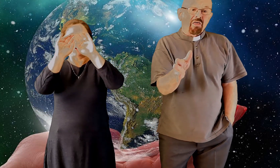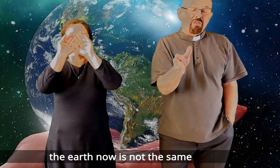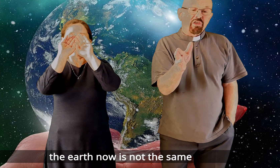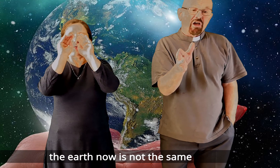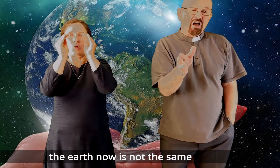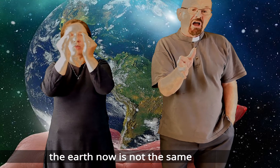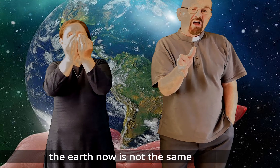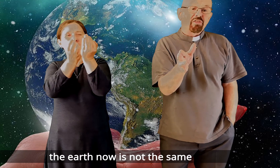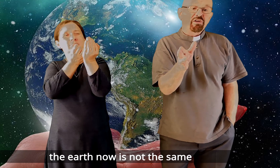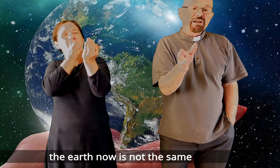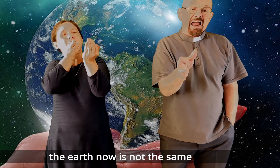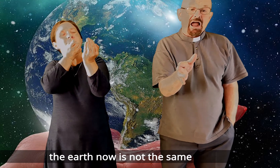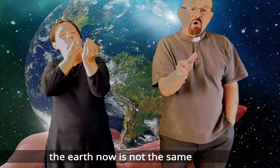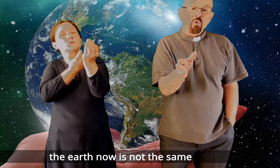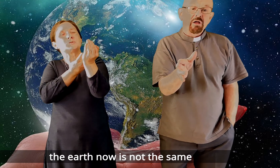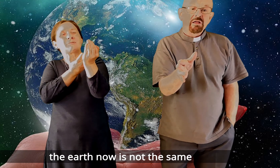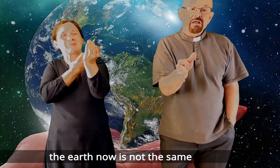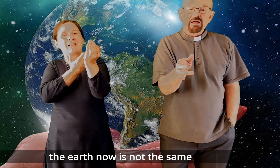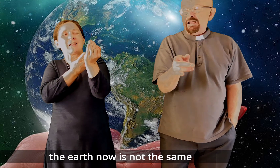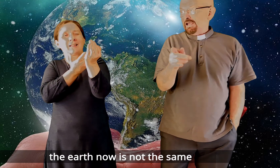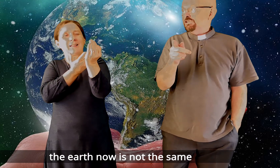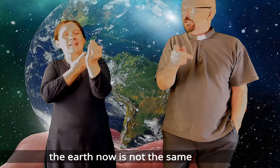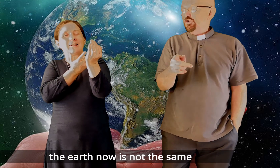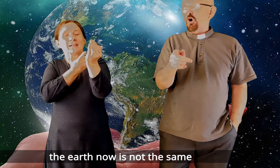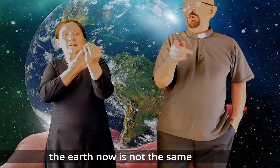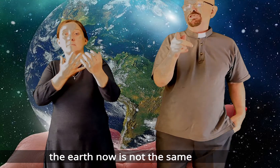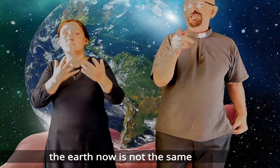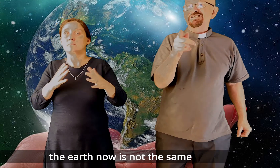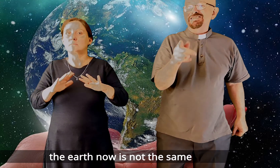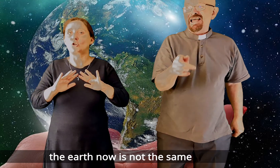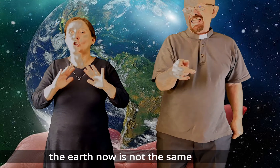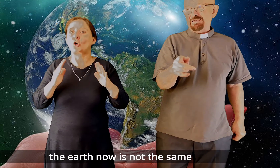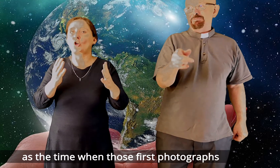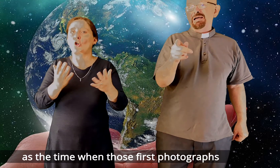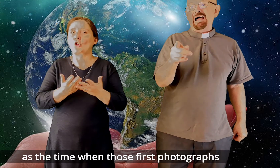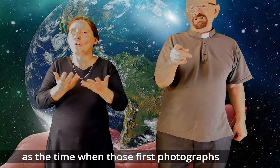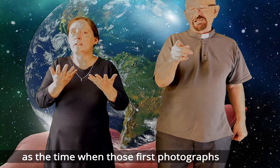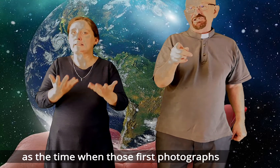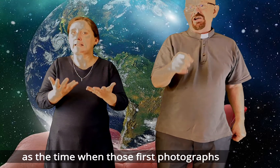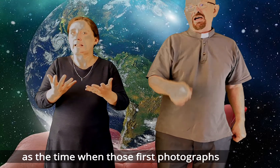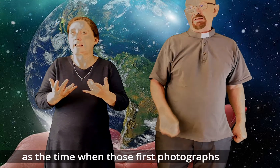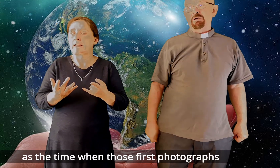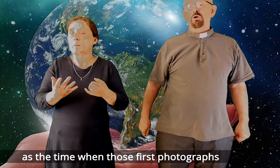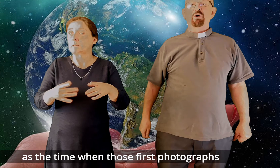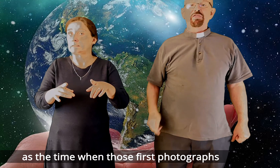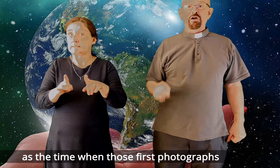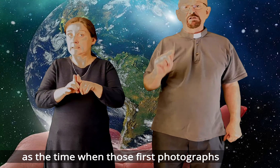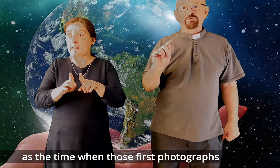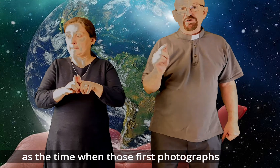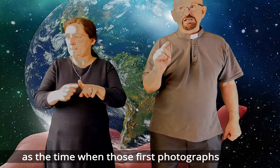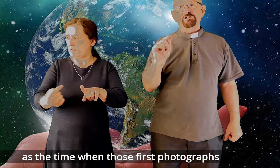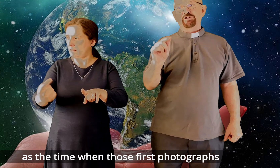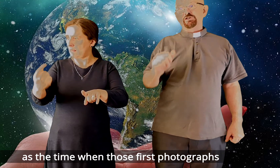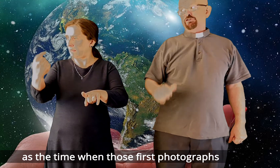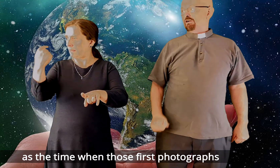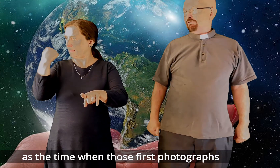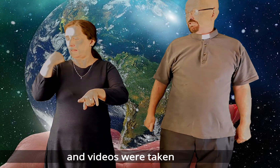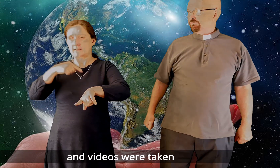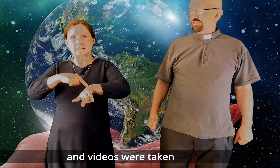the earth now is not the same as the time when those first photographs and videos